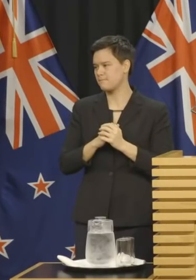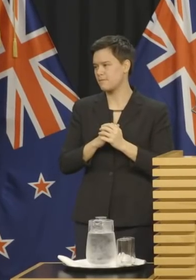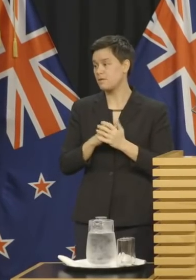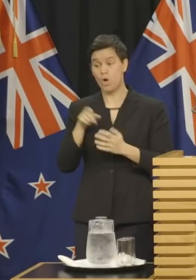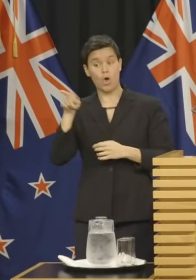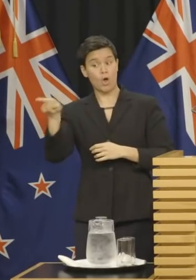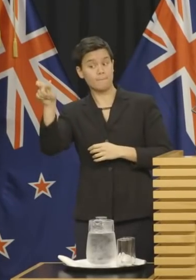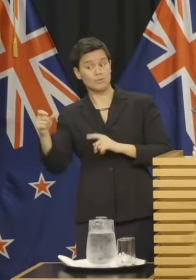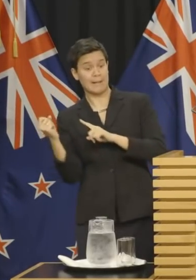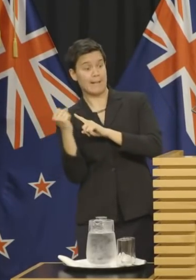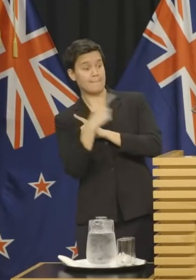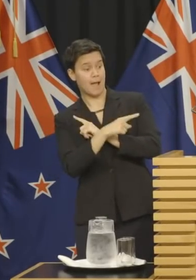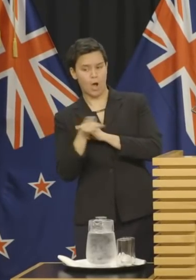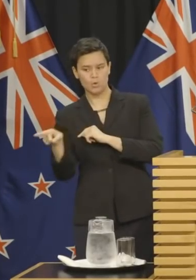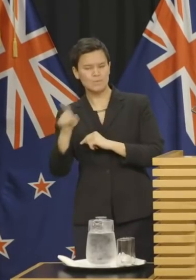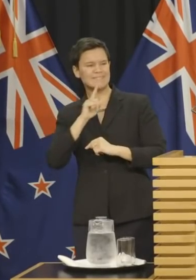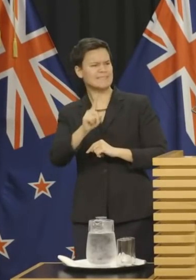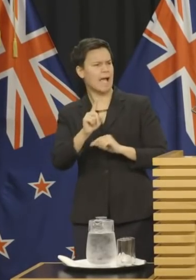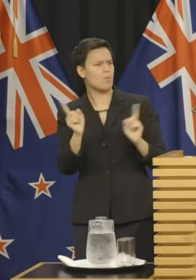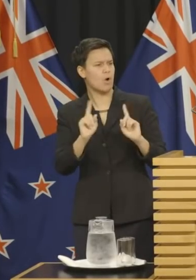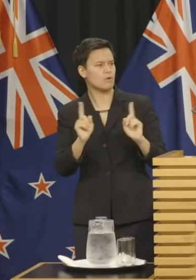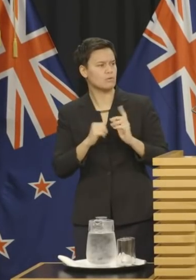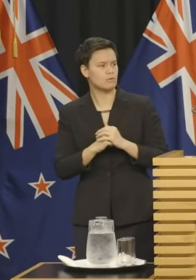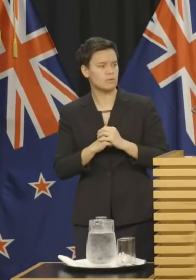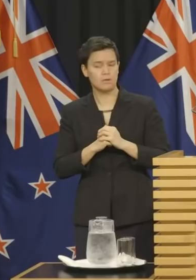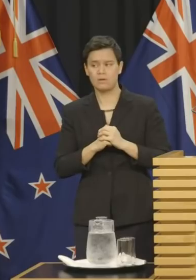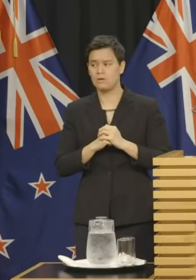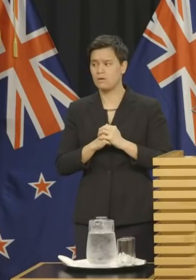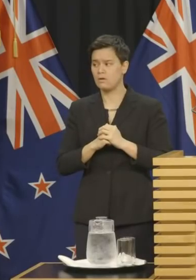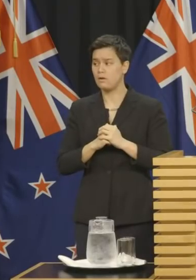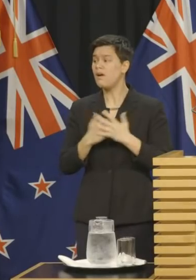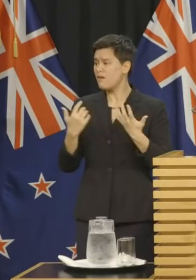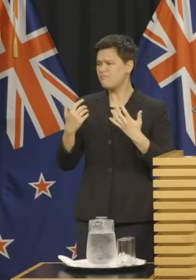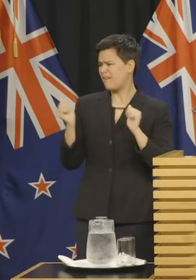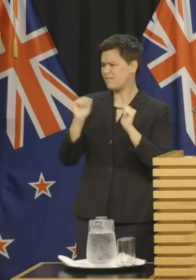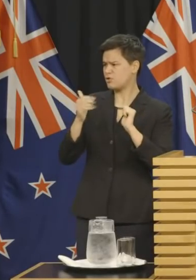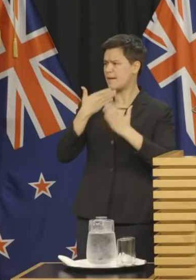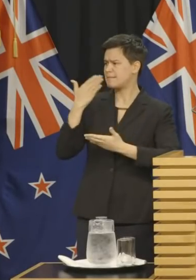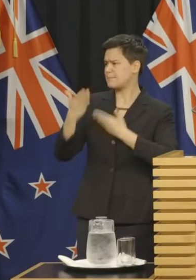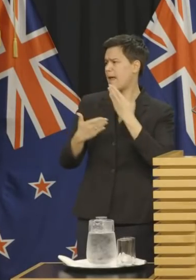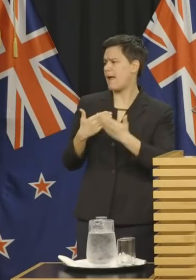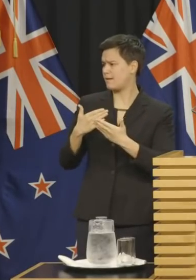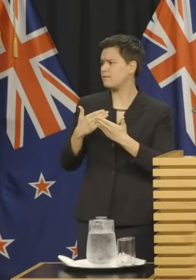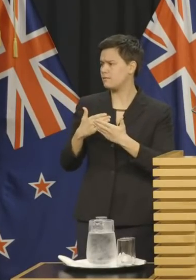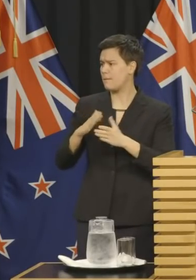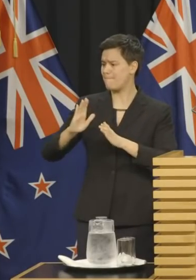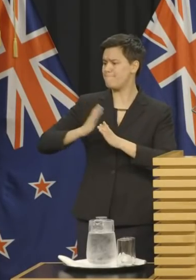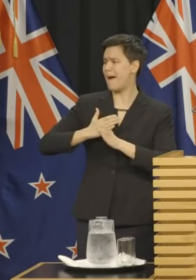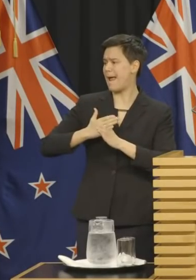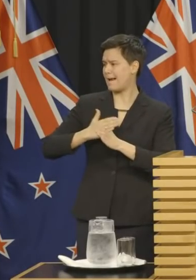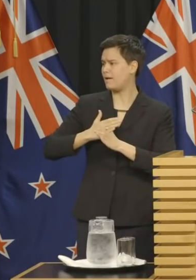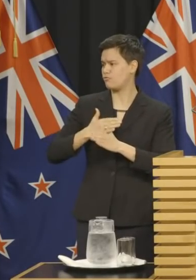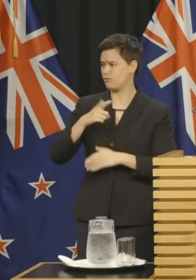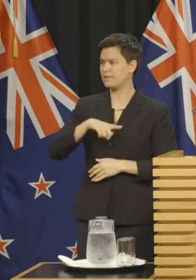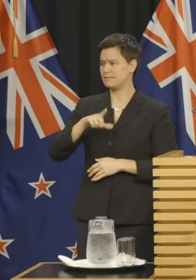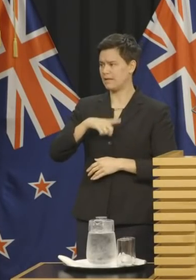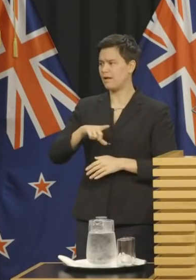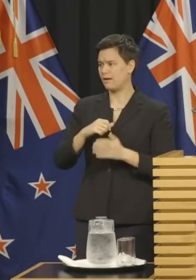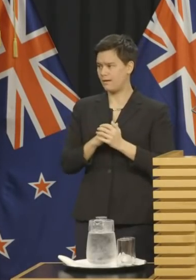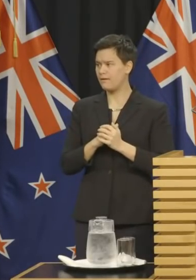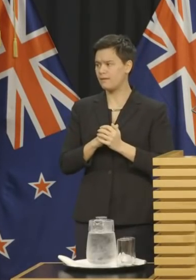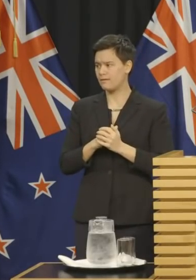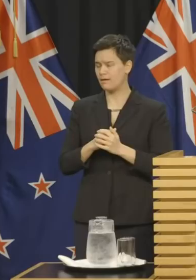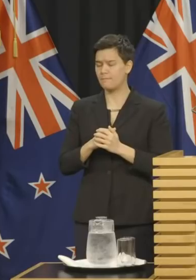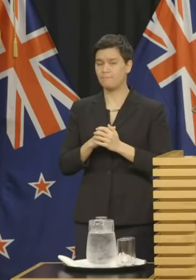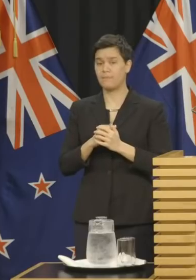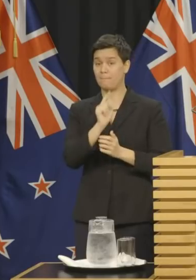they made? Again, I've set out the primary feature here, someone that has worked to the minister, who has